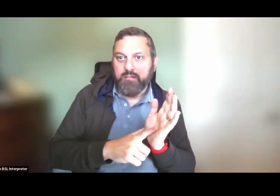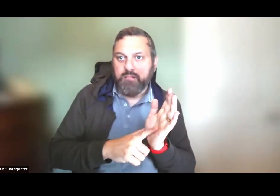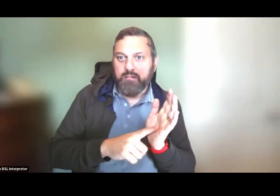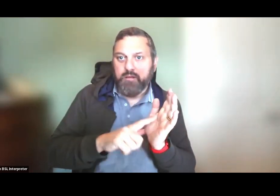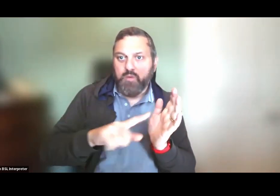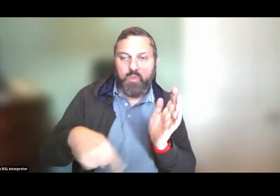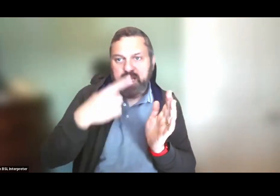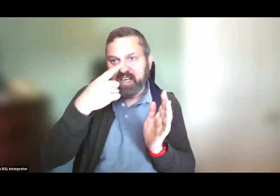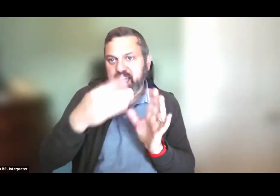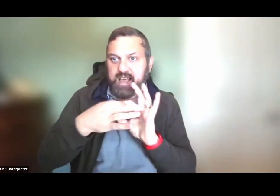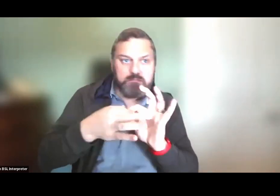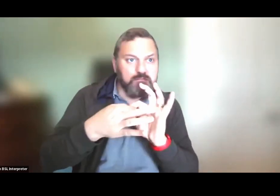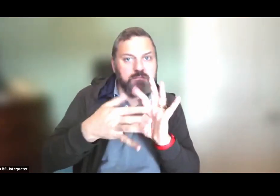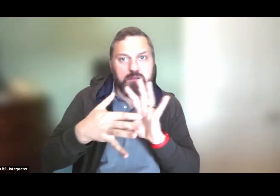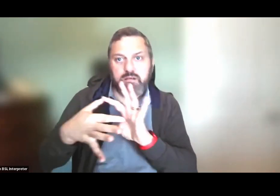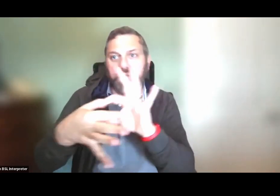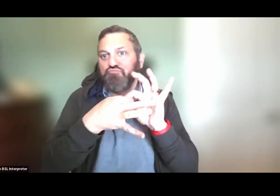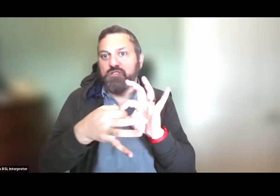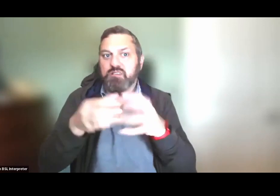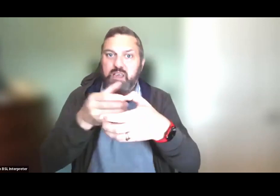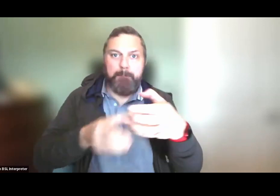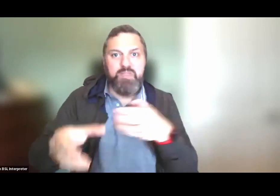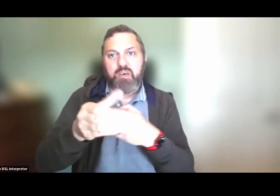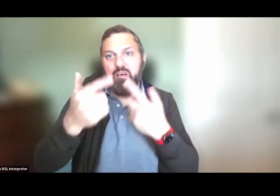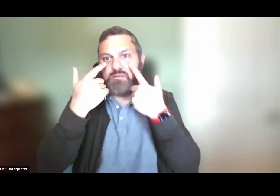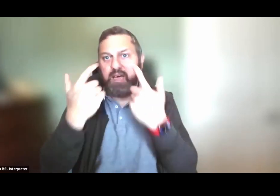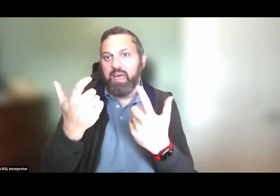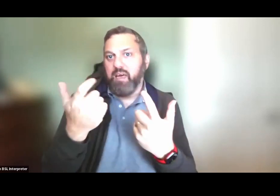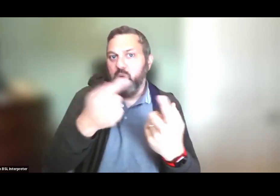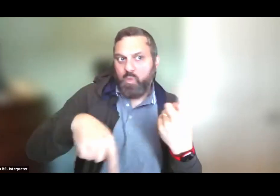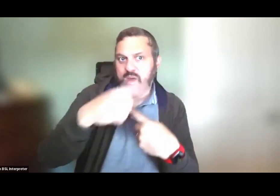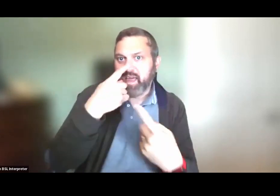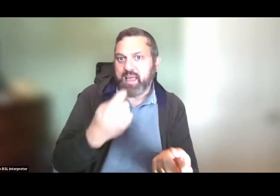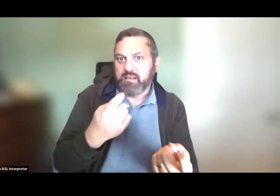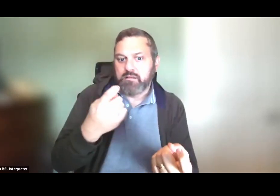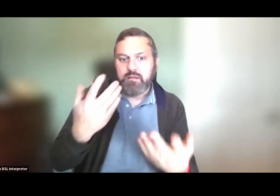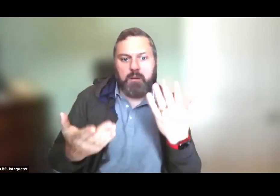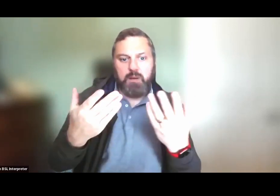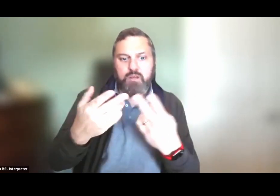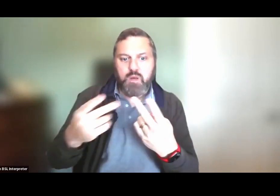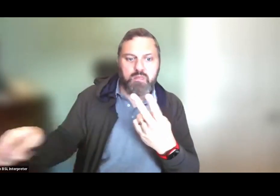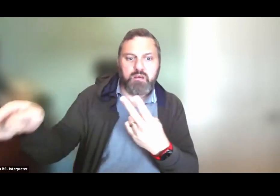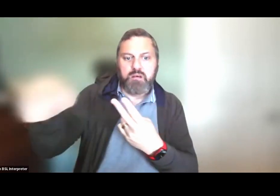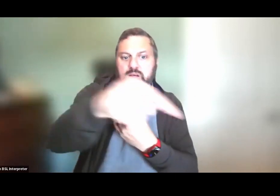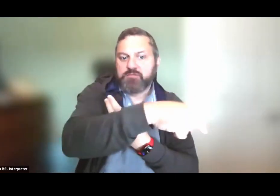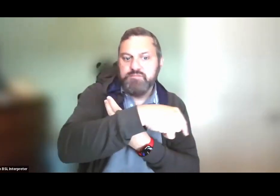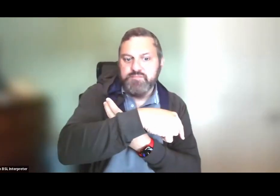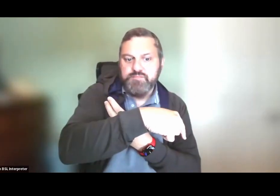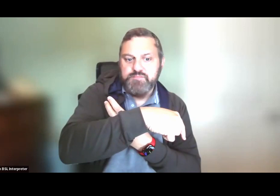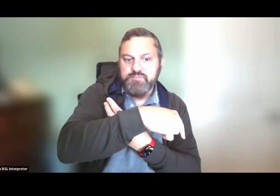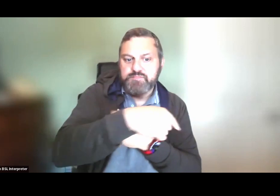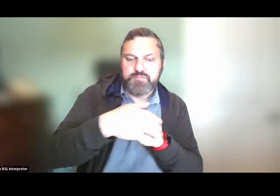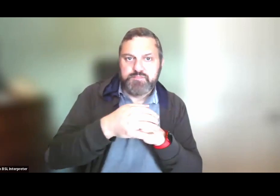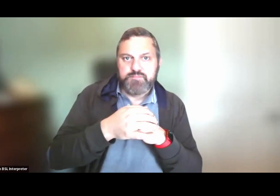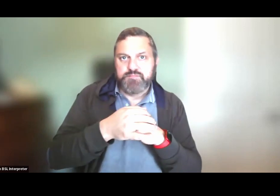cooperate, cue, gift, empathize, care, far beyond our next of kin, to cooperate and collaborate with those we've never